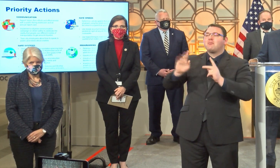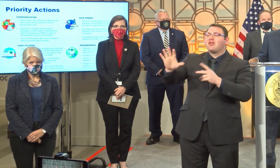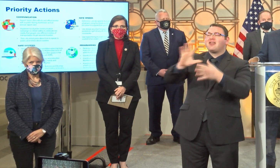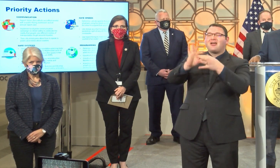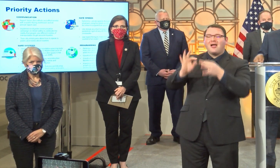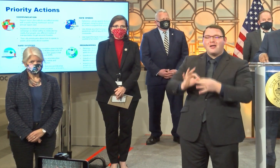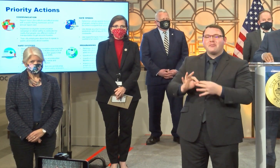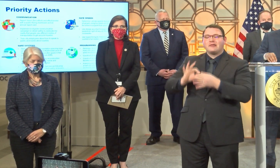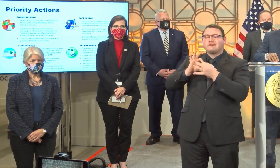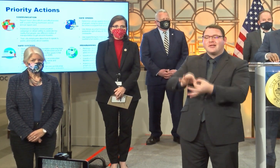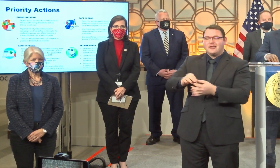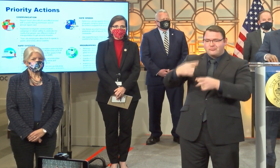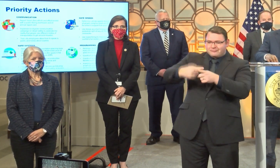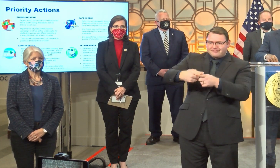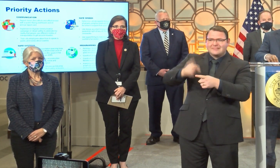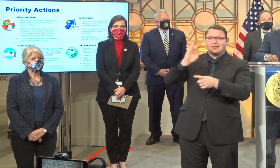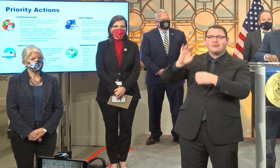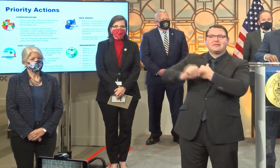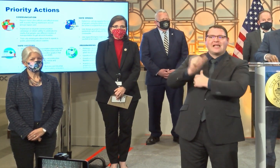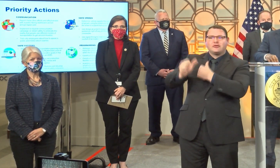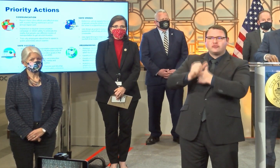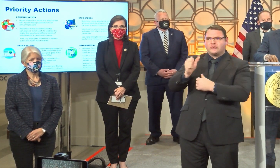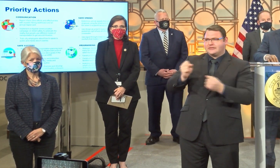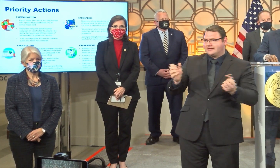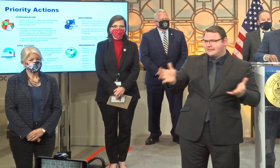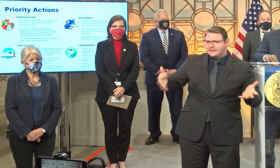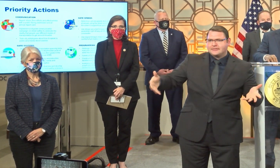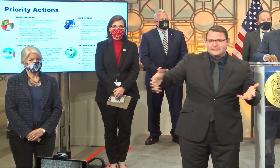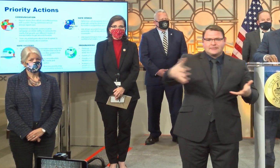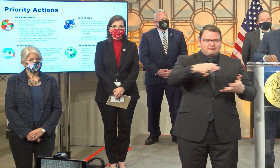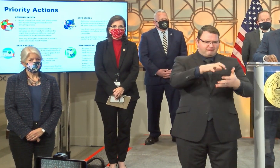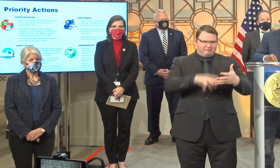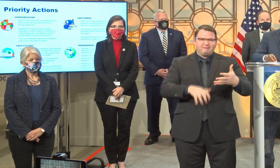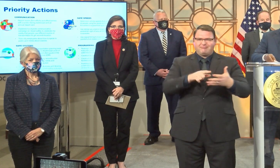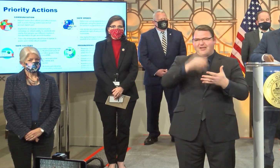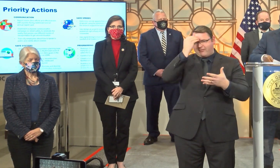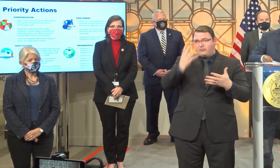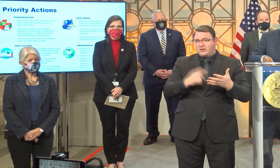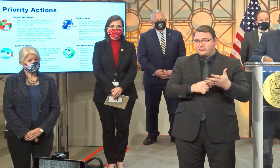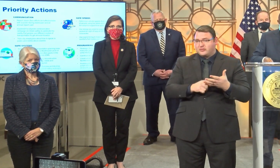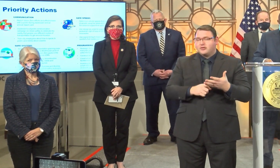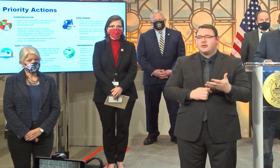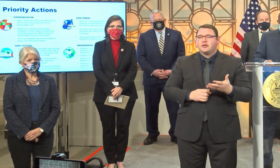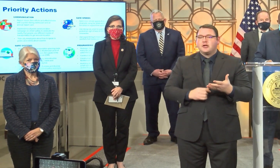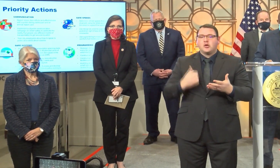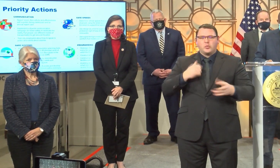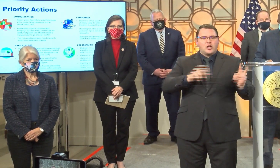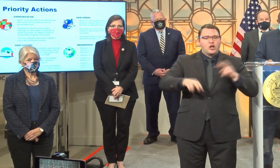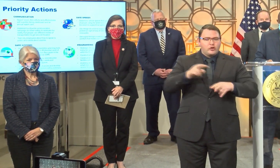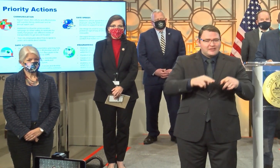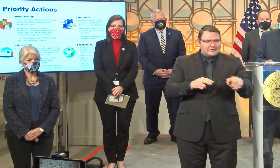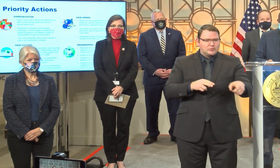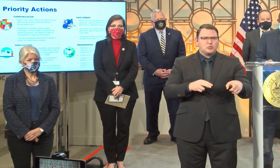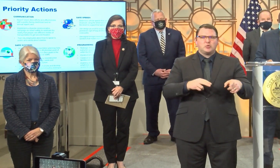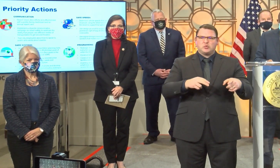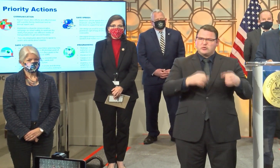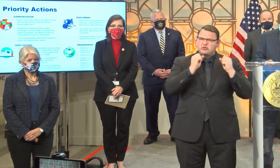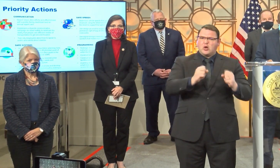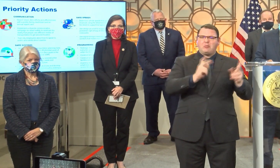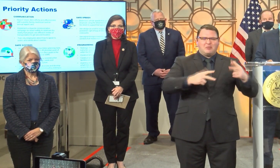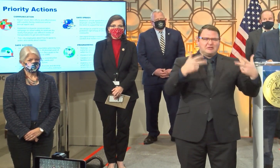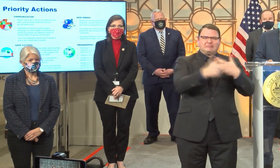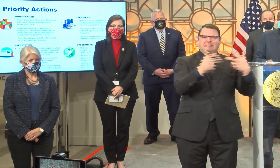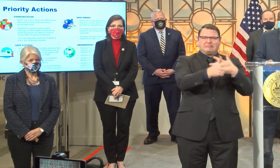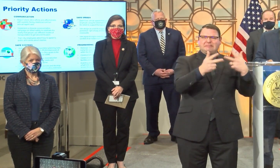communities. We start by looking at our highest injury streets, our most vulnerable travelers, and our communities that need